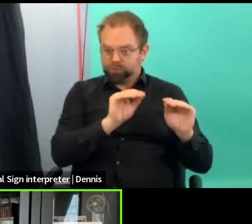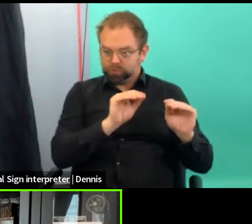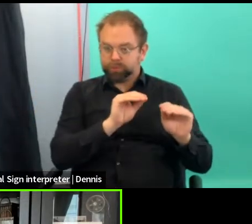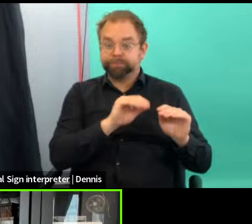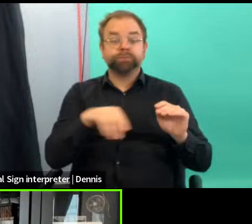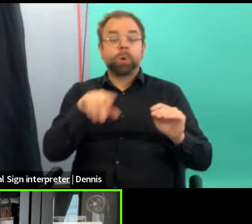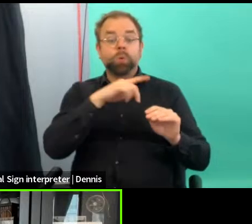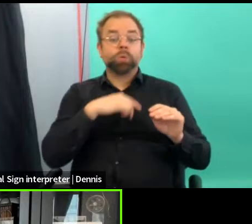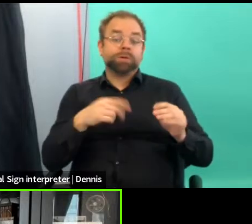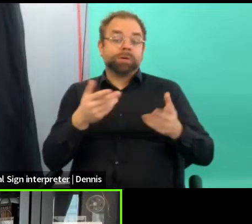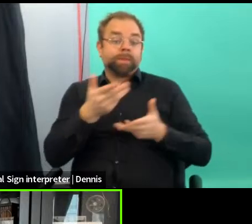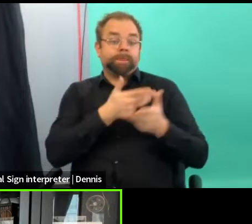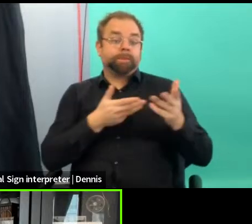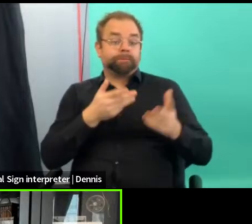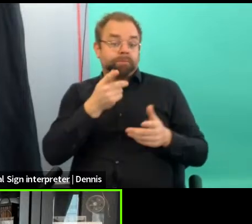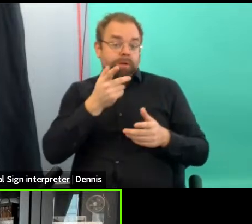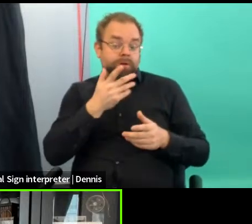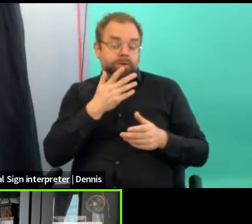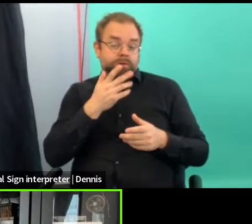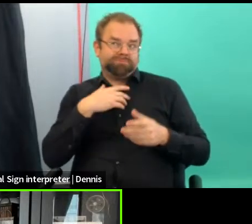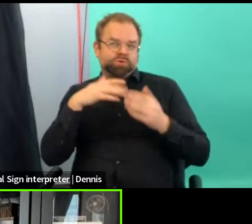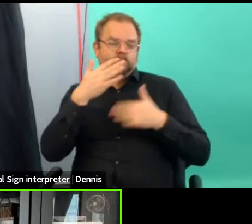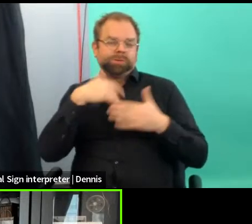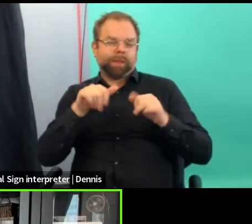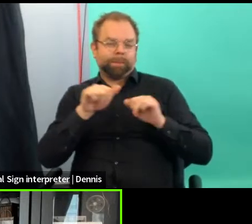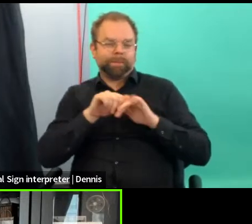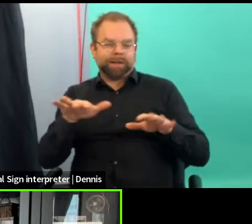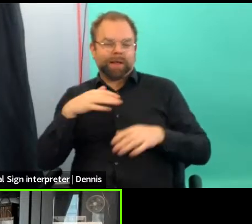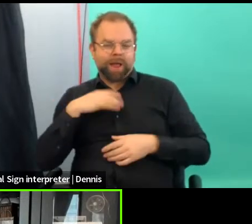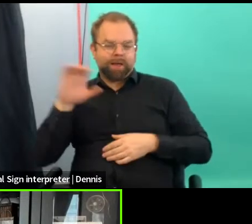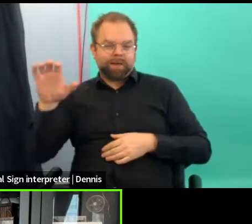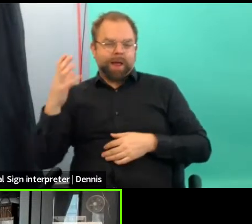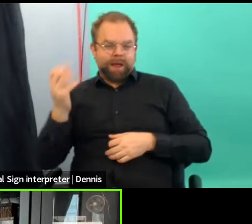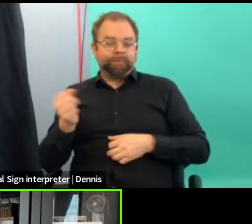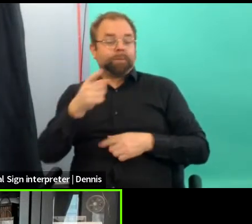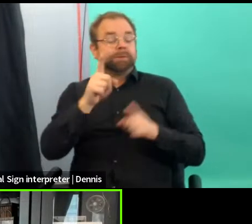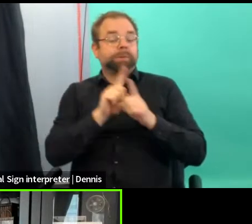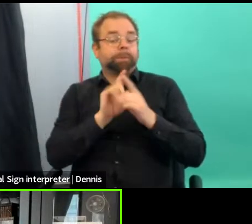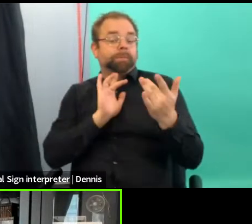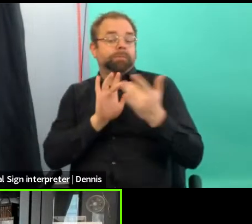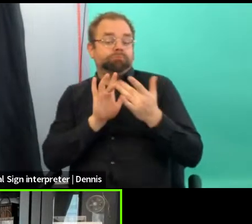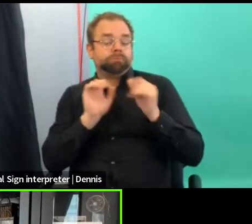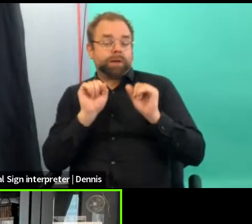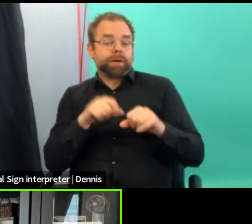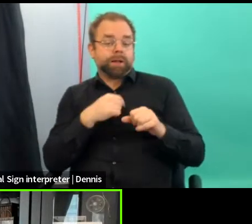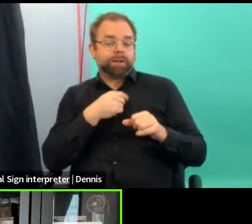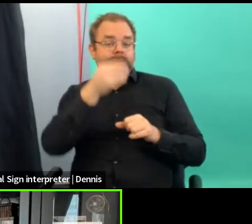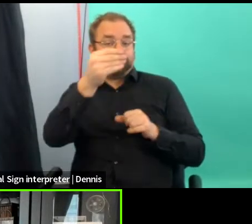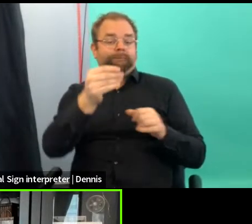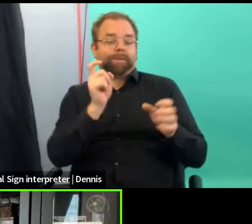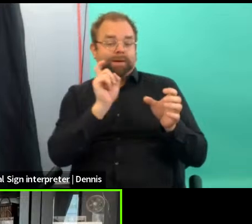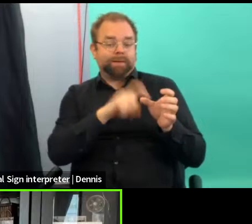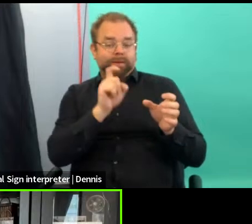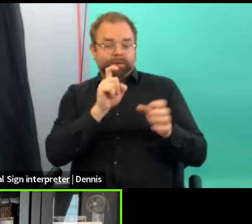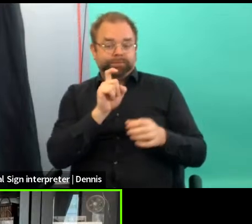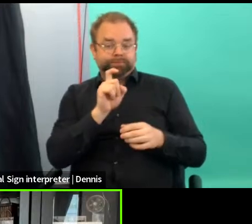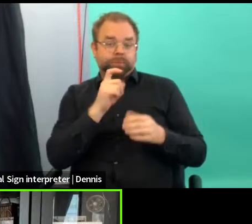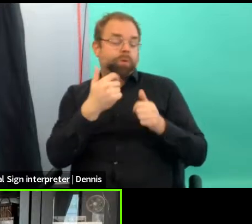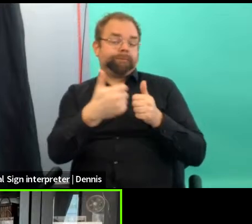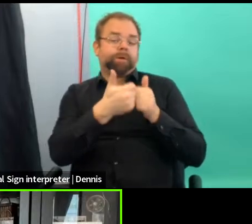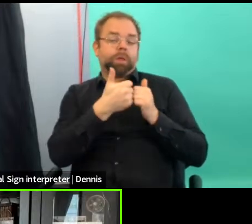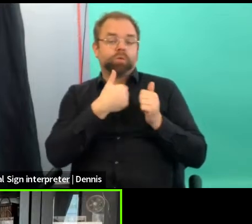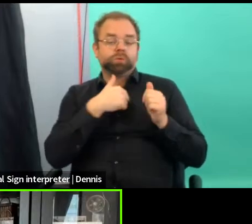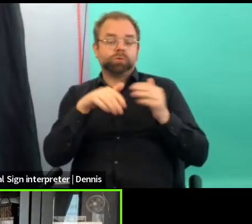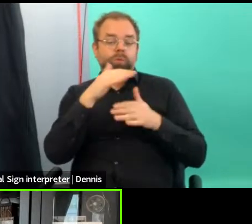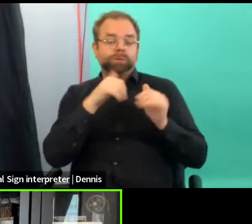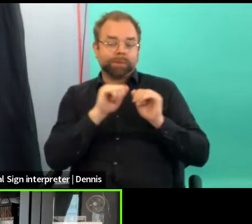Shriver and Diane Richler and Jennifer Rigg and Robert Jenkins from UNICEF and Yasmin Sharif from Education